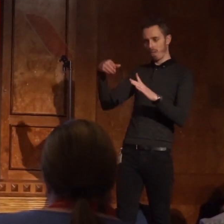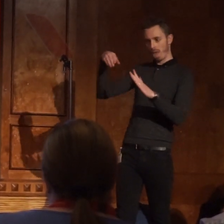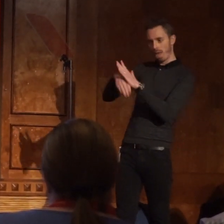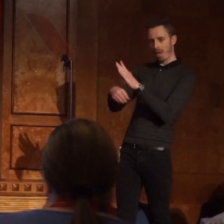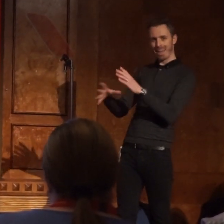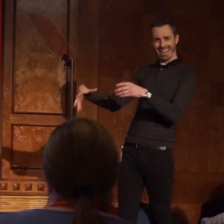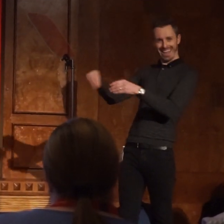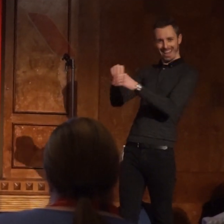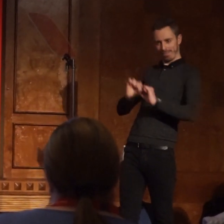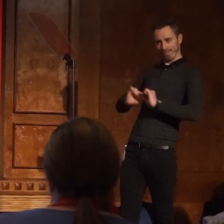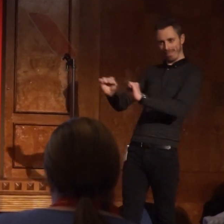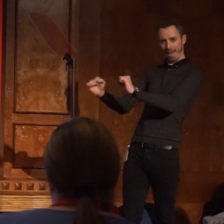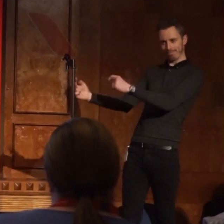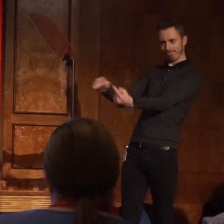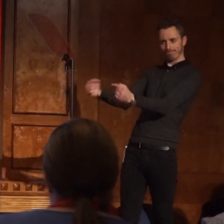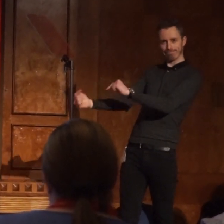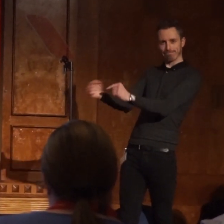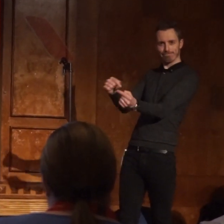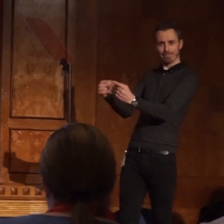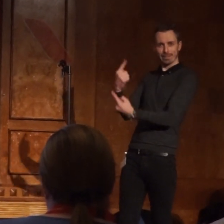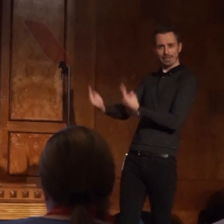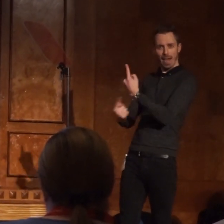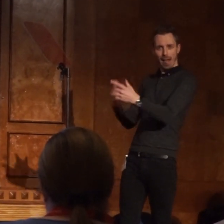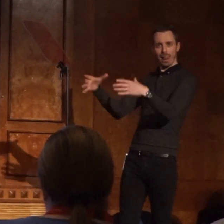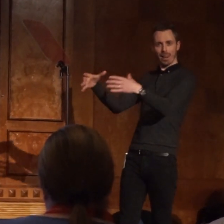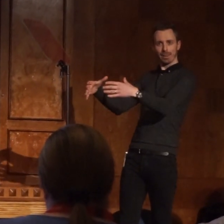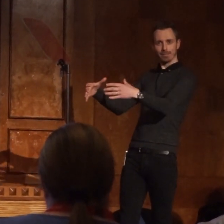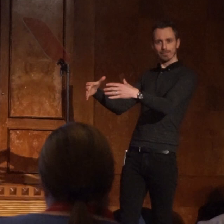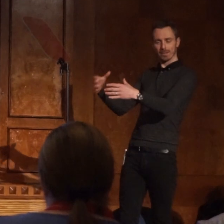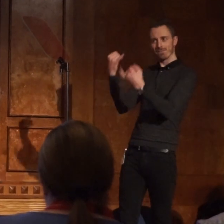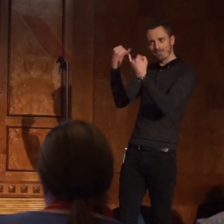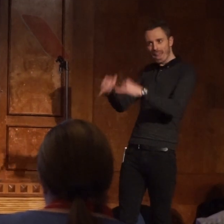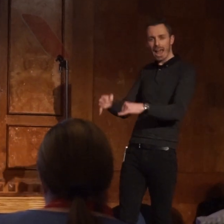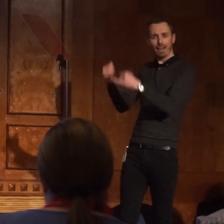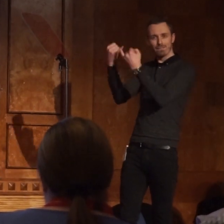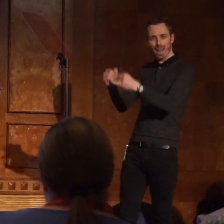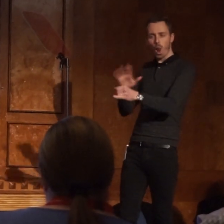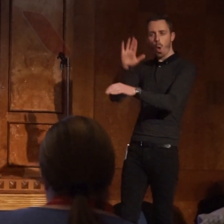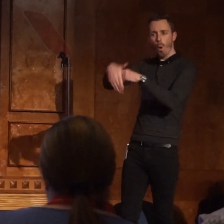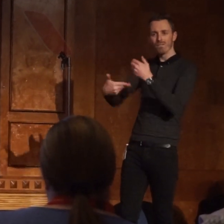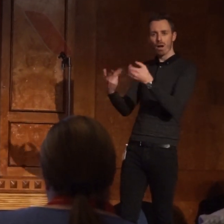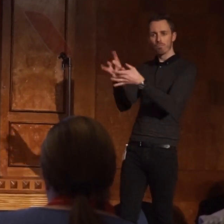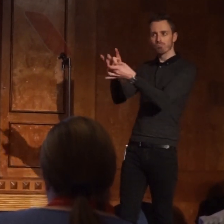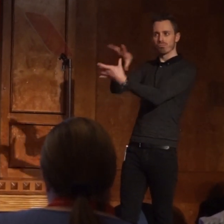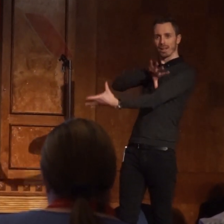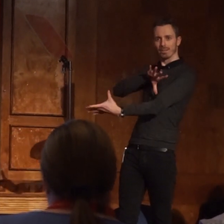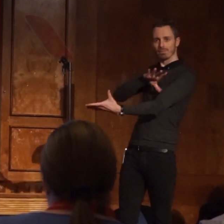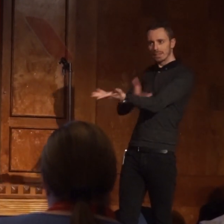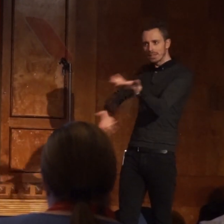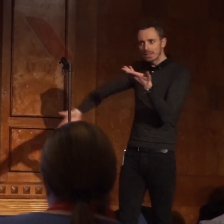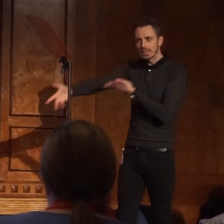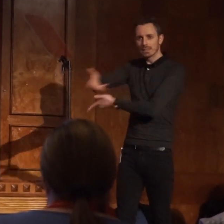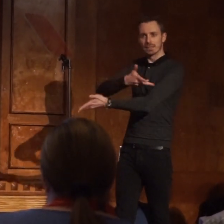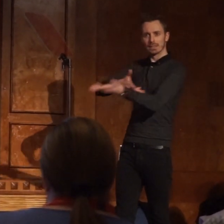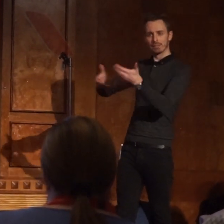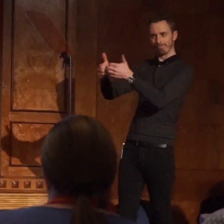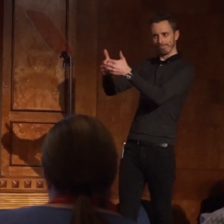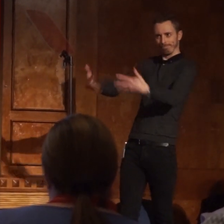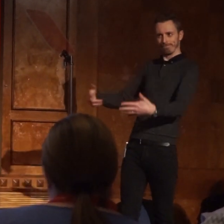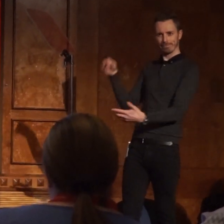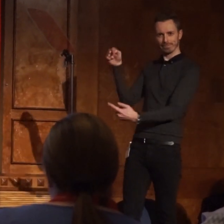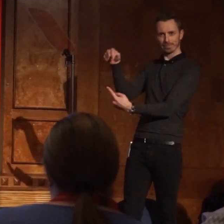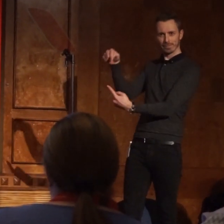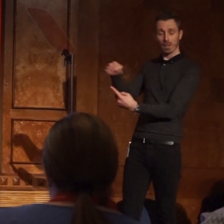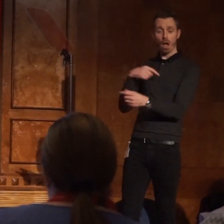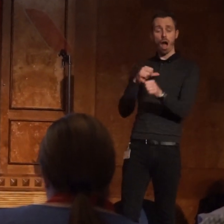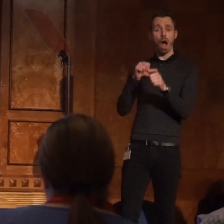the Cabinet table amidst their failing Brexit negotiations. After the election, it was apparent that the Prime